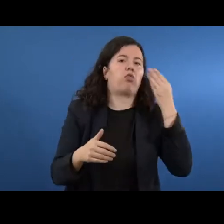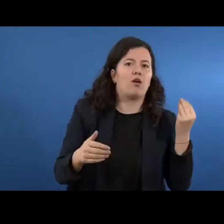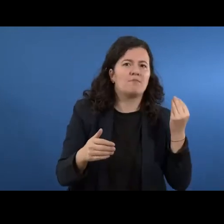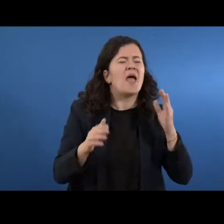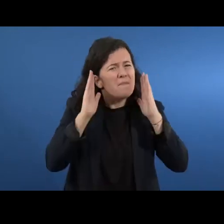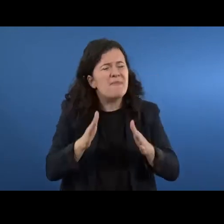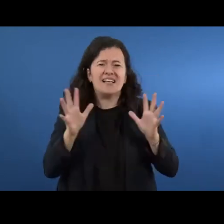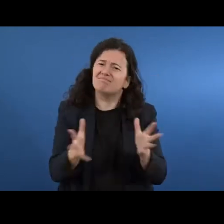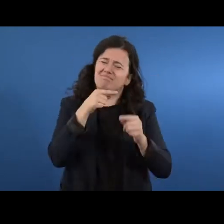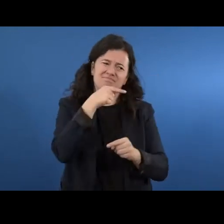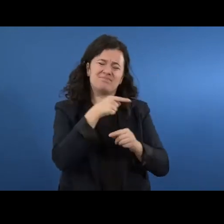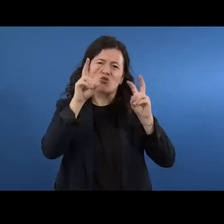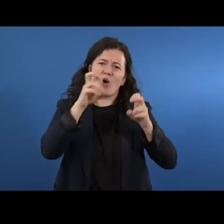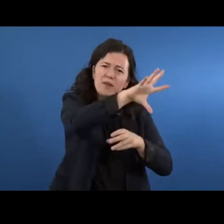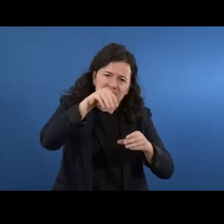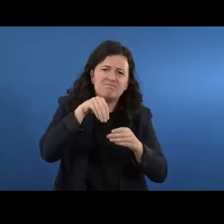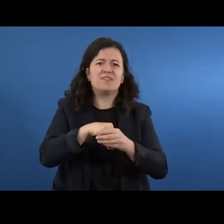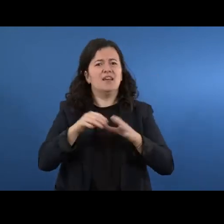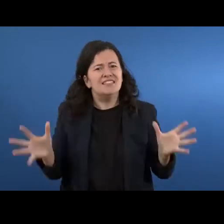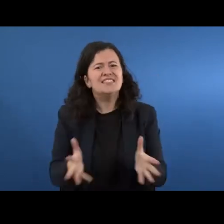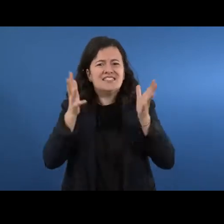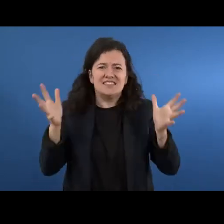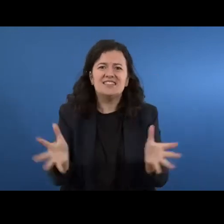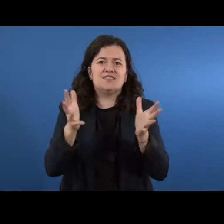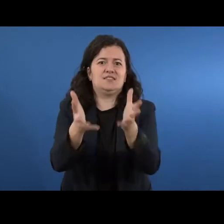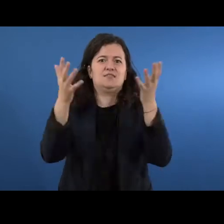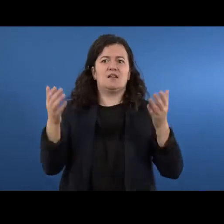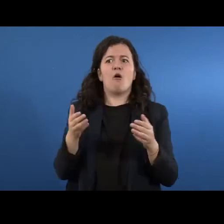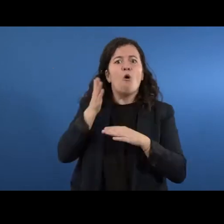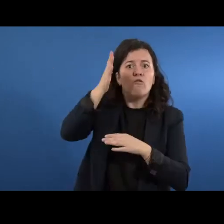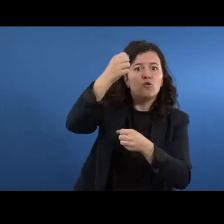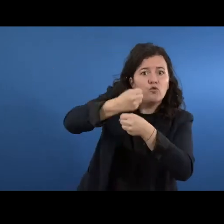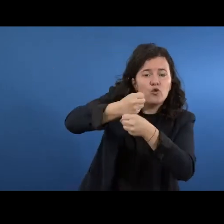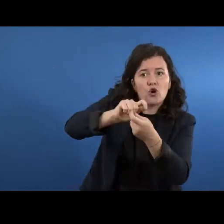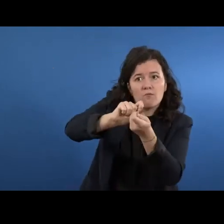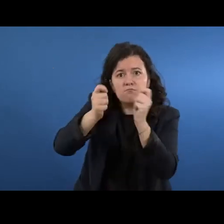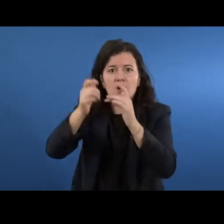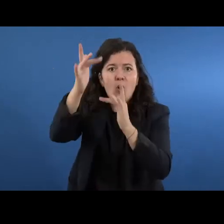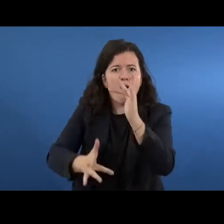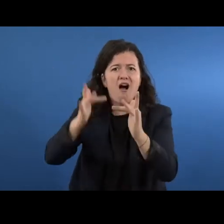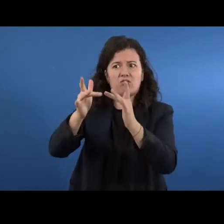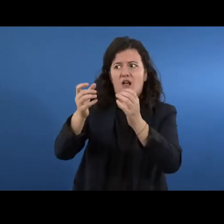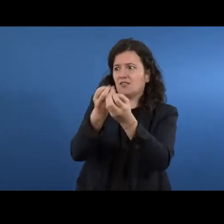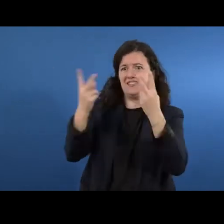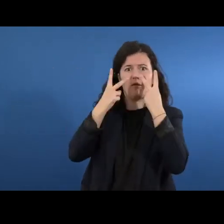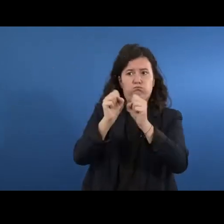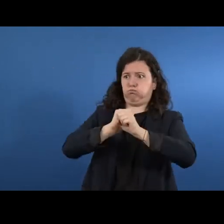world of work in general, the mega trends of the future of work. So this is important to remember that this is not